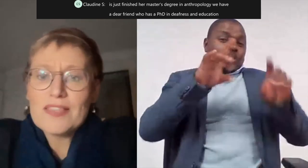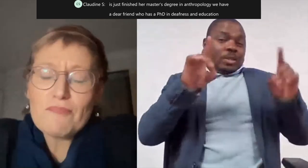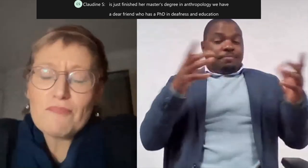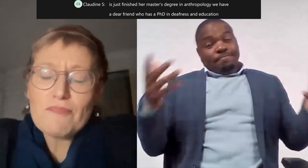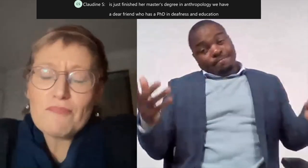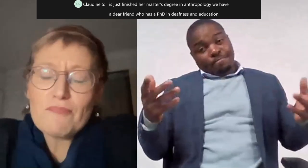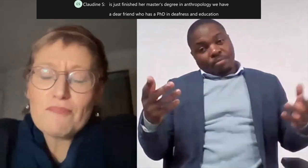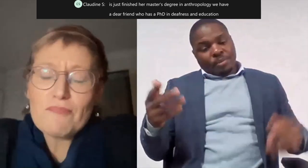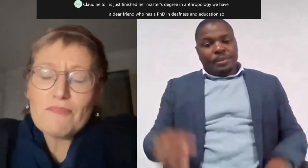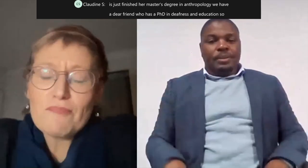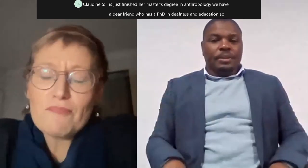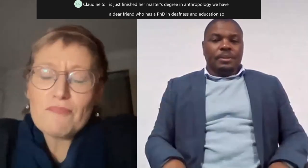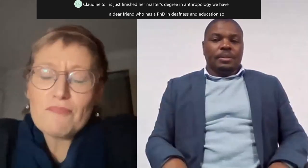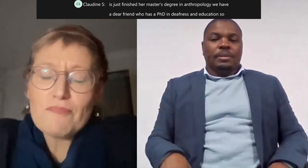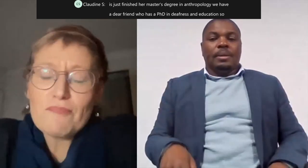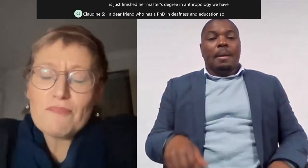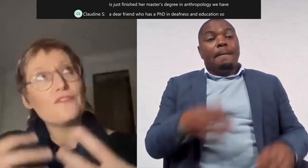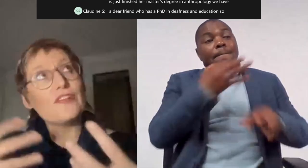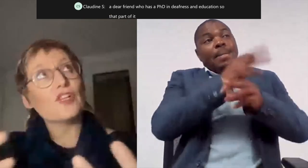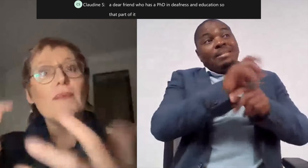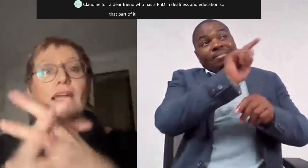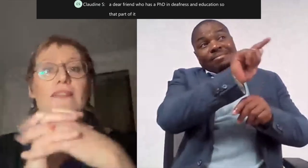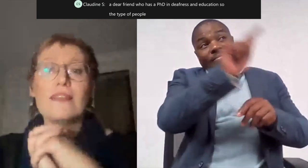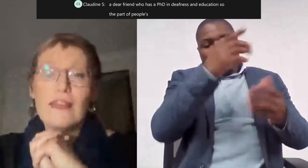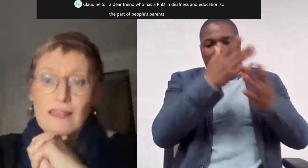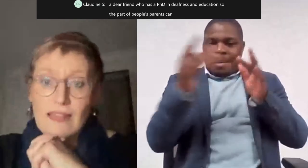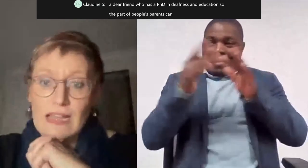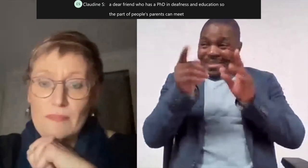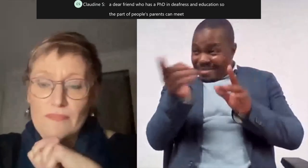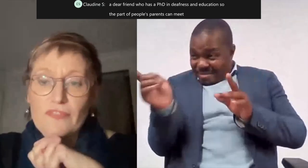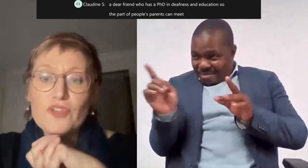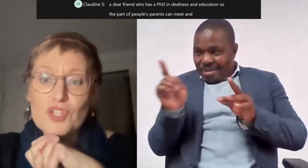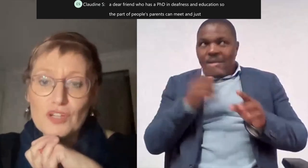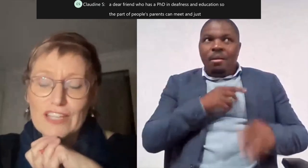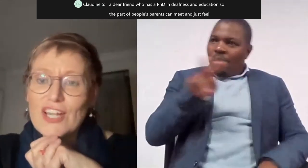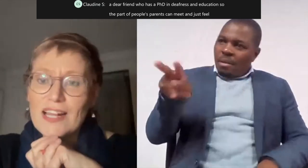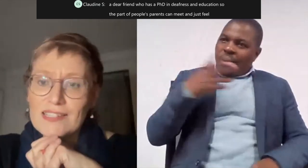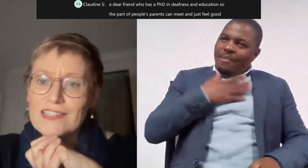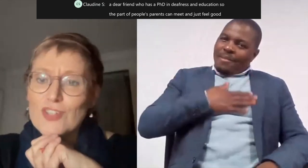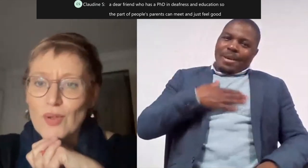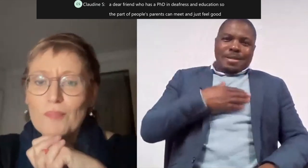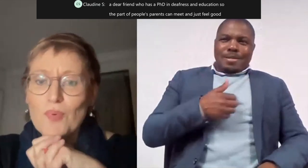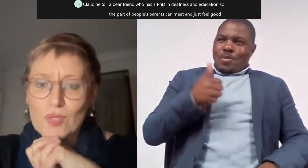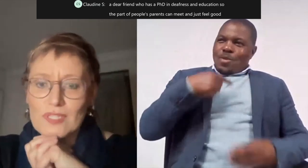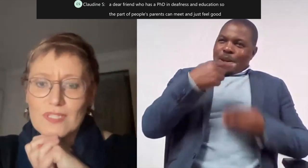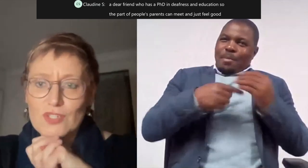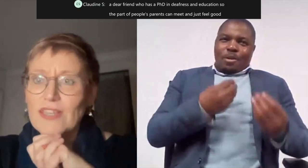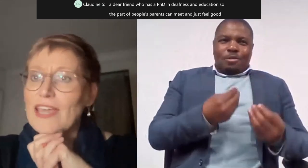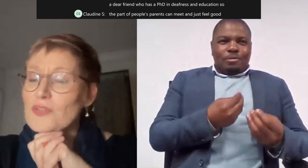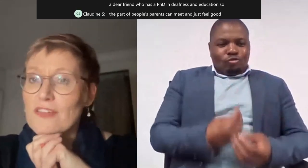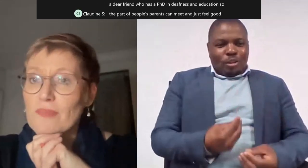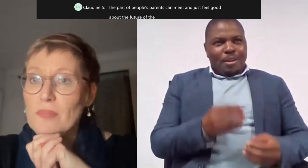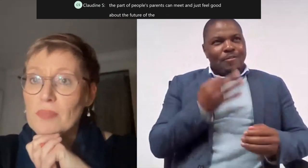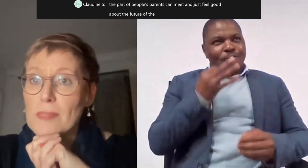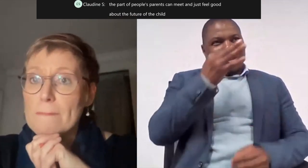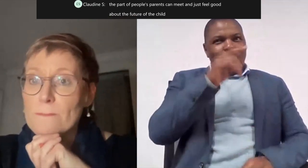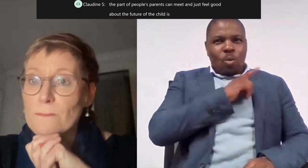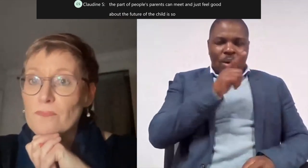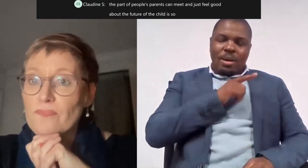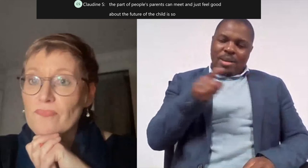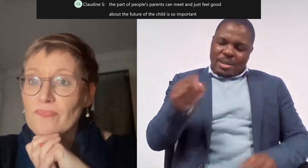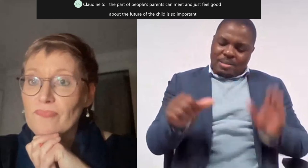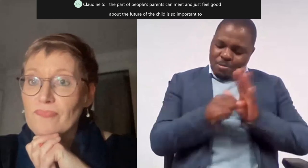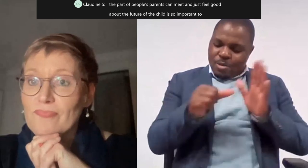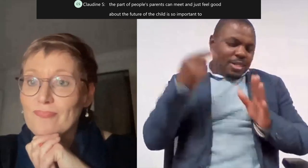the type of people that as parents can meet and just feel good about the future of their child is so important to engage with deaf